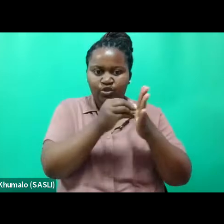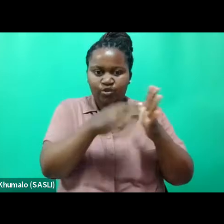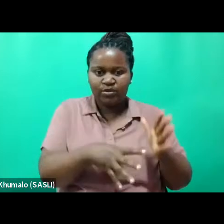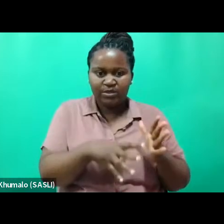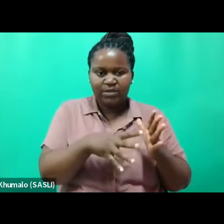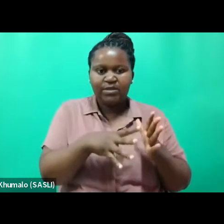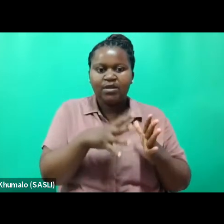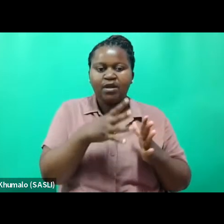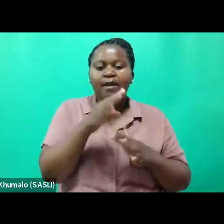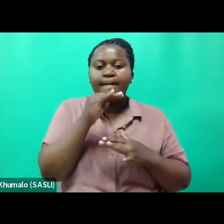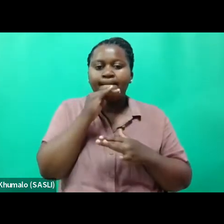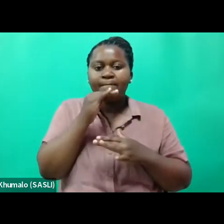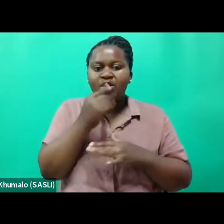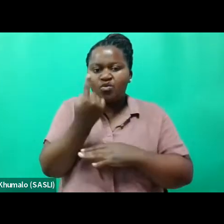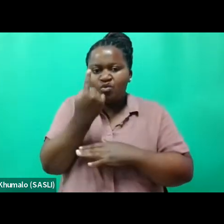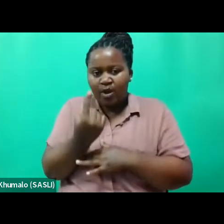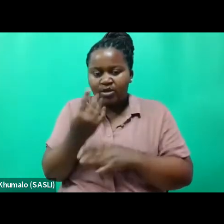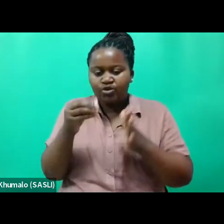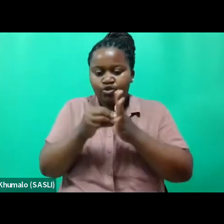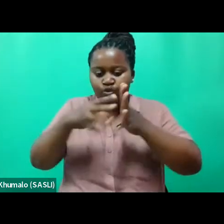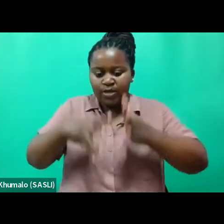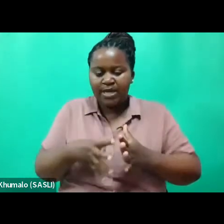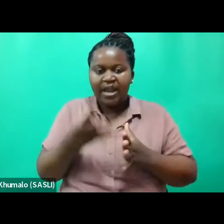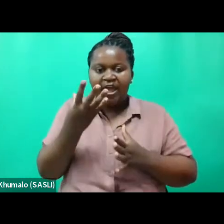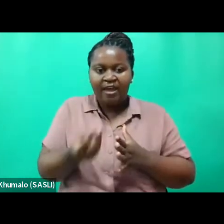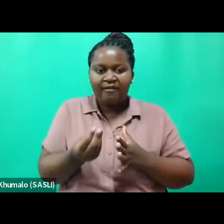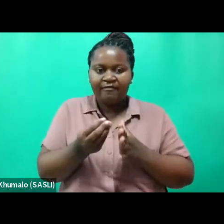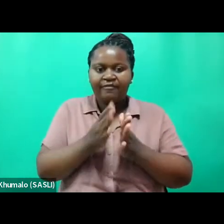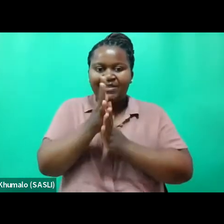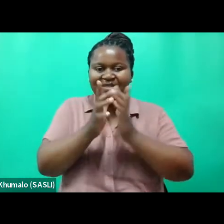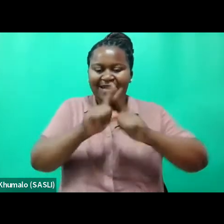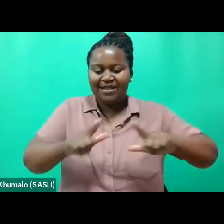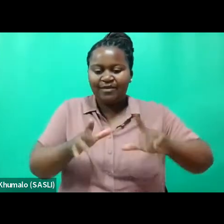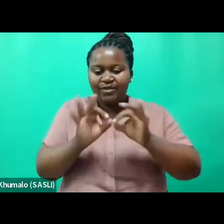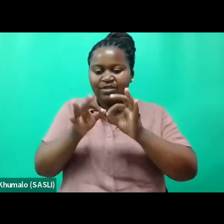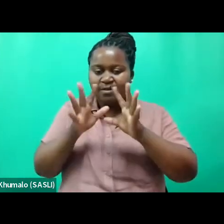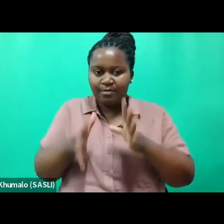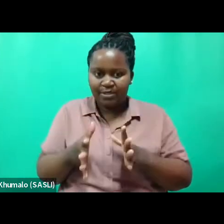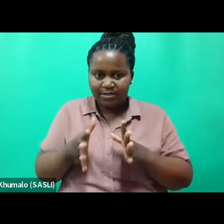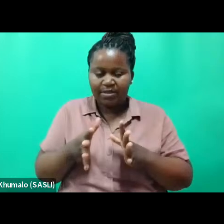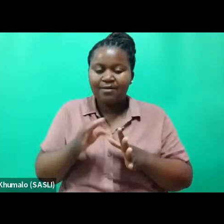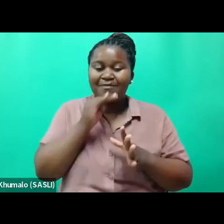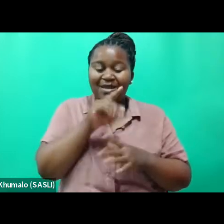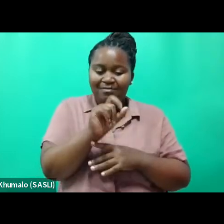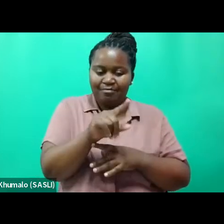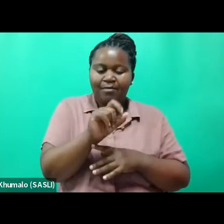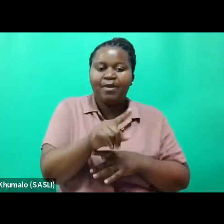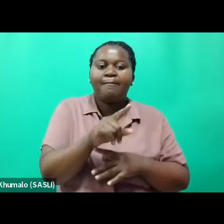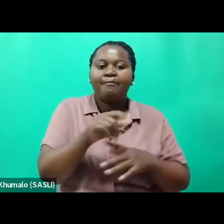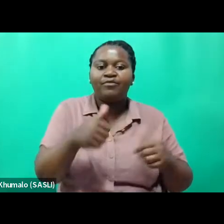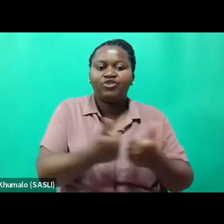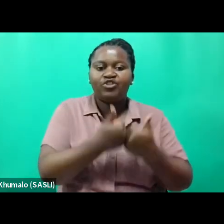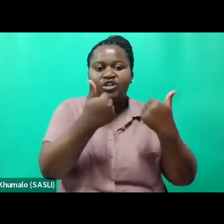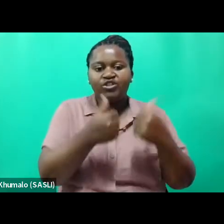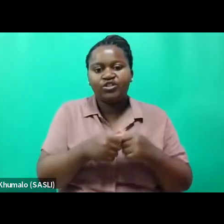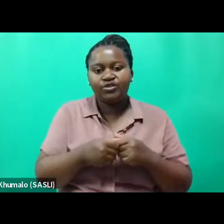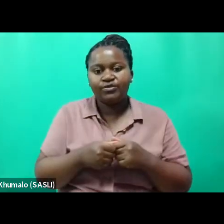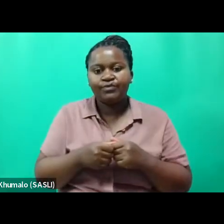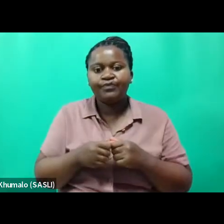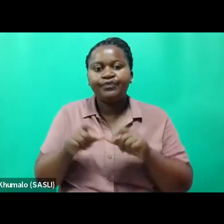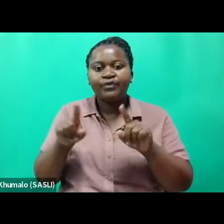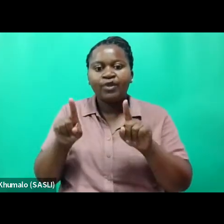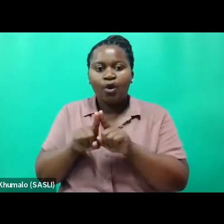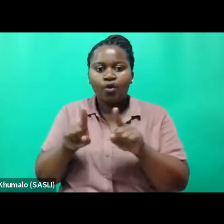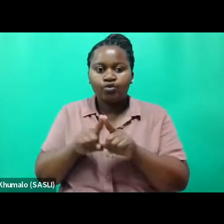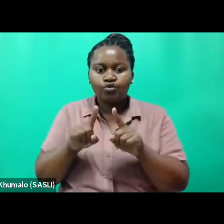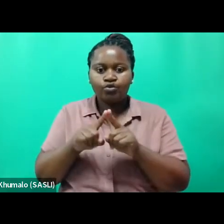compromise not having a sign language interpreter, and that becomes a huge challenge. And there's also one Braille expert